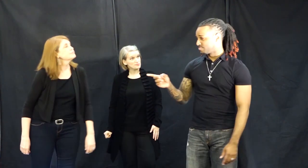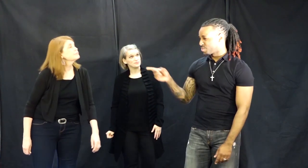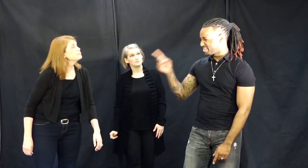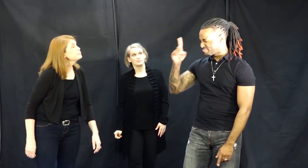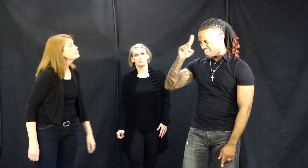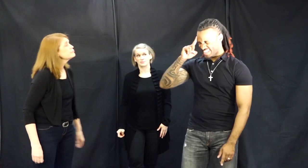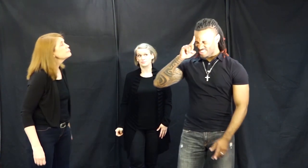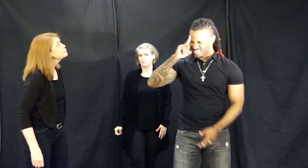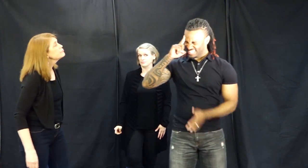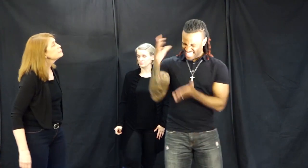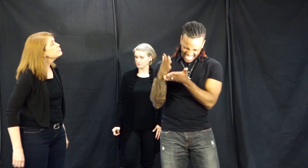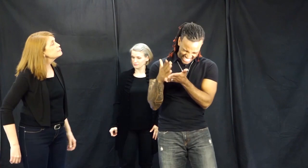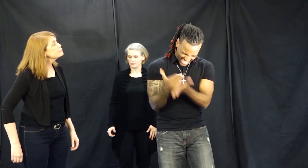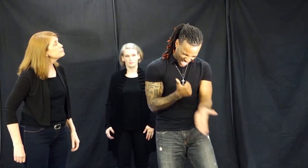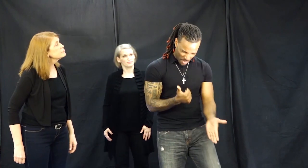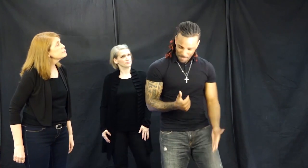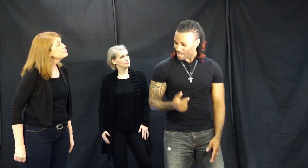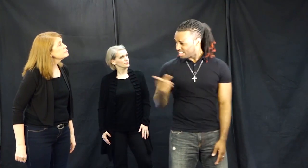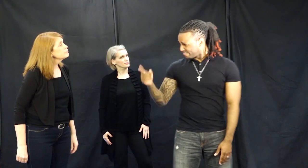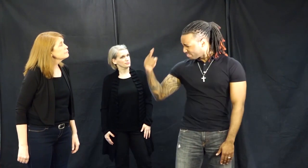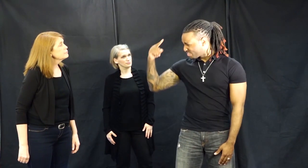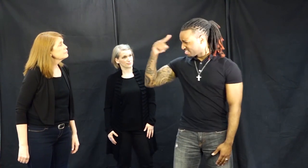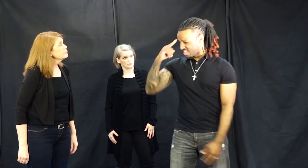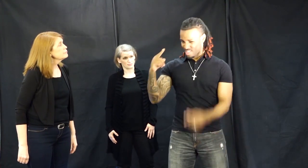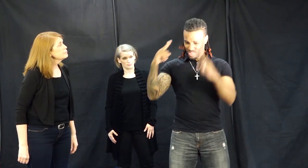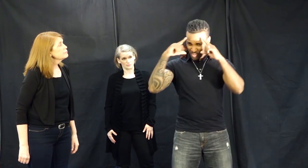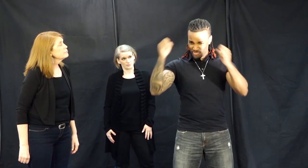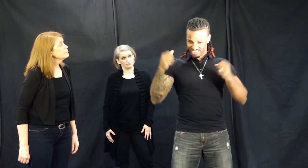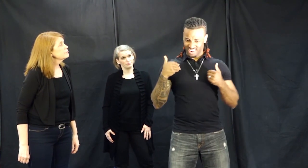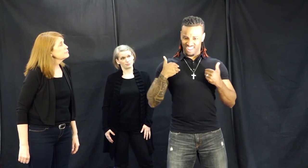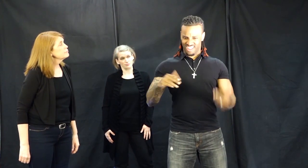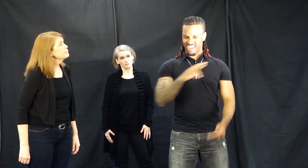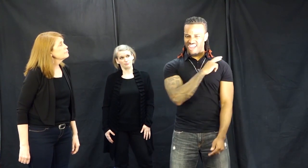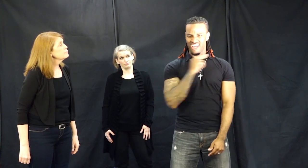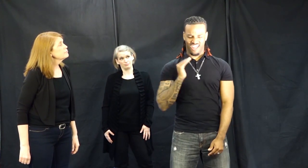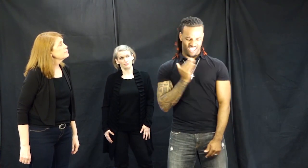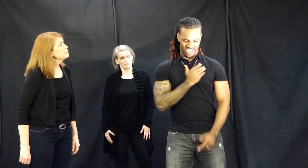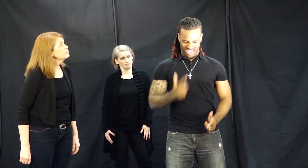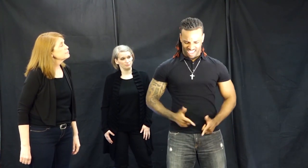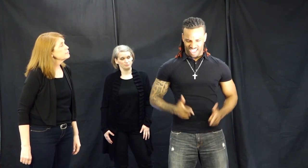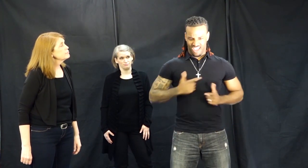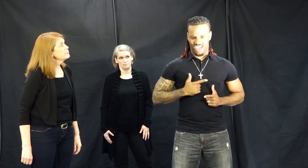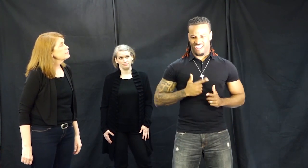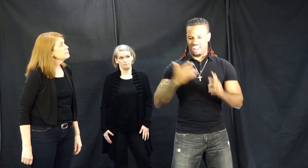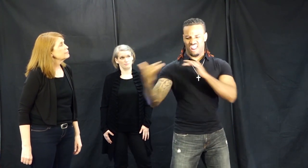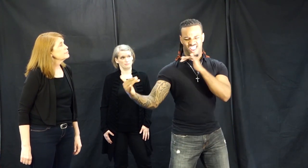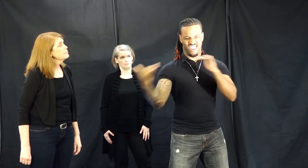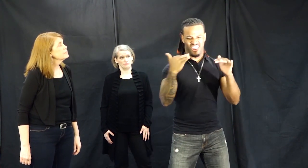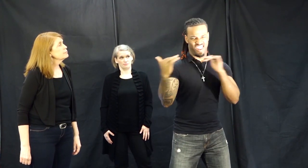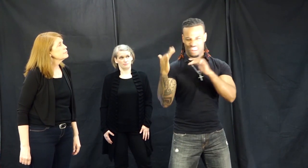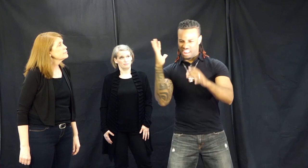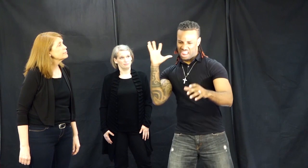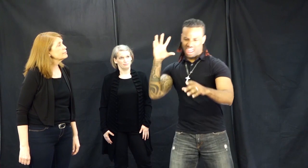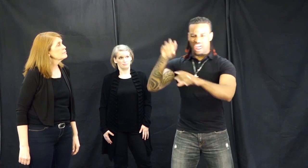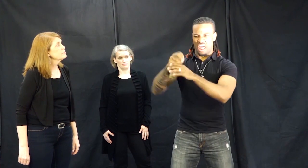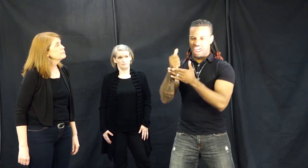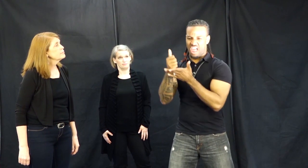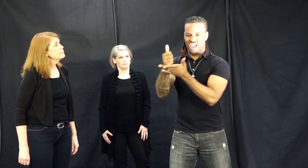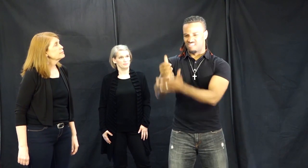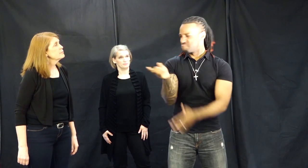must be out of your goddamn mind if you think the president is gonna bring the nation to the brink of meddling in the middle of a military mess,